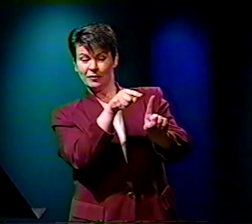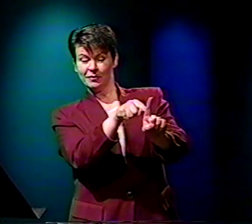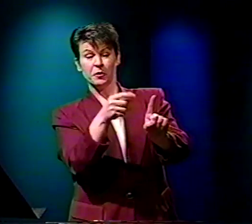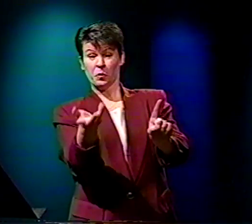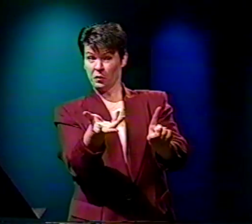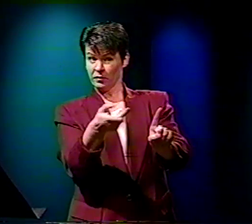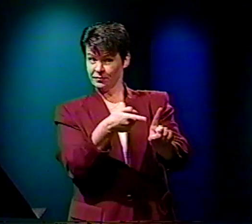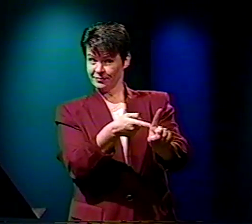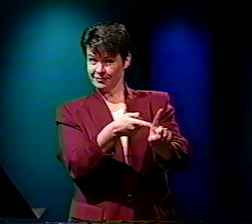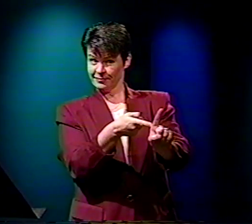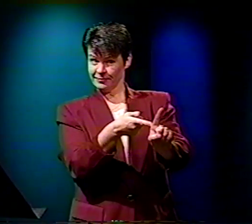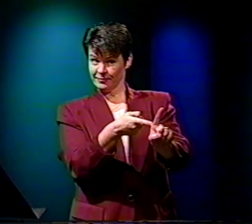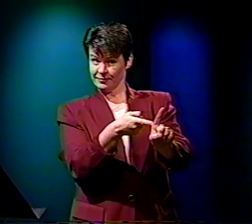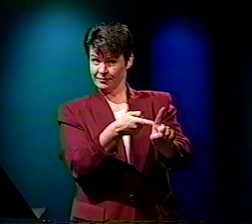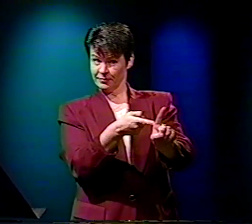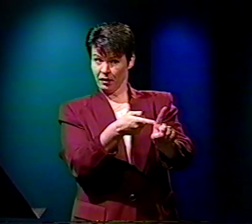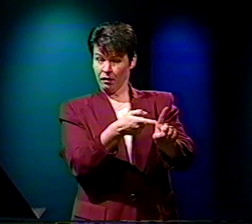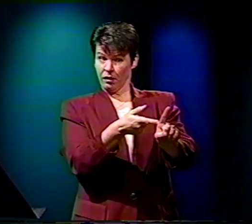inappropriate in that situation.